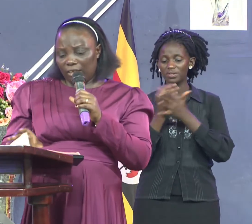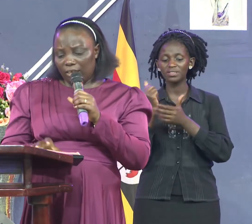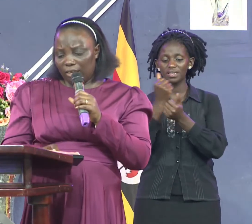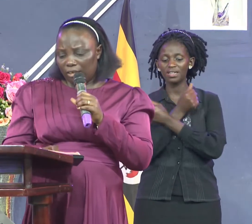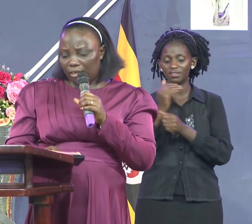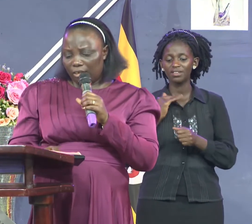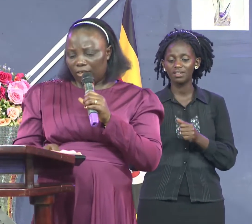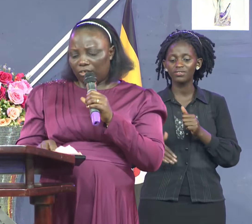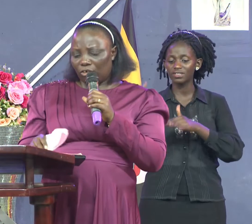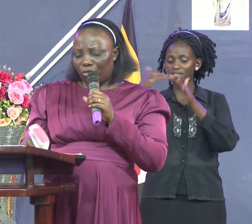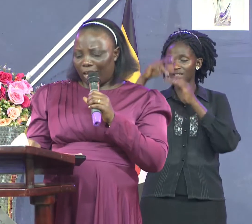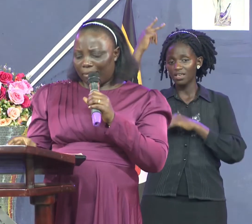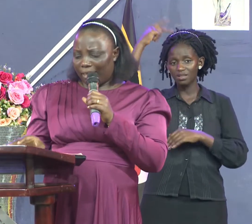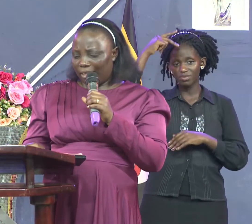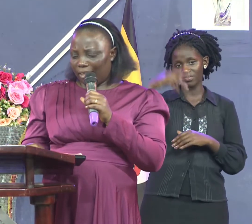know why I so much love that